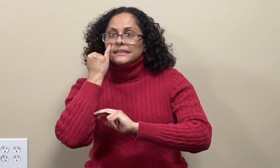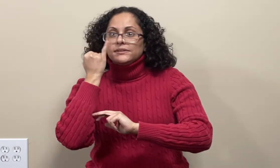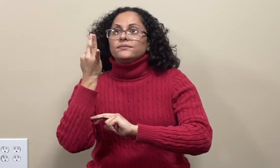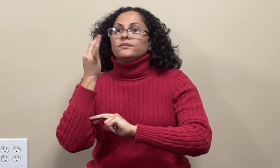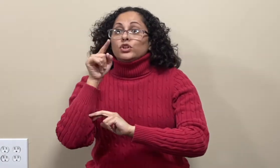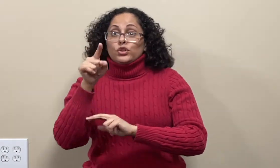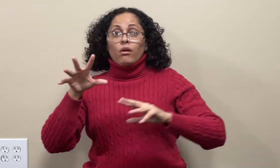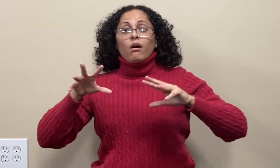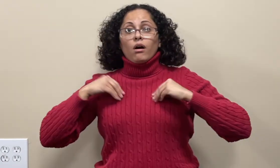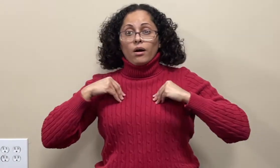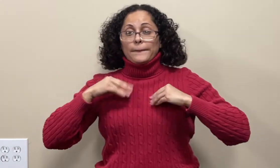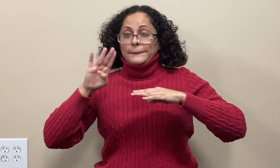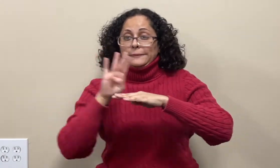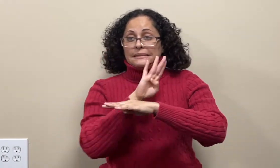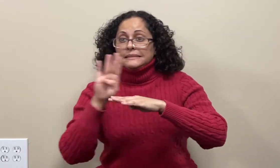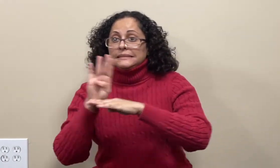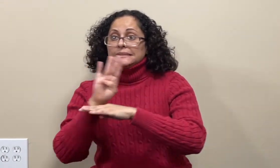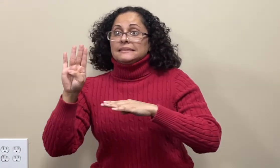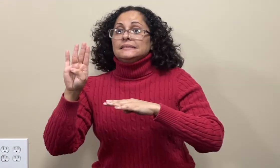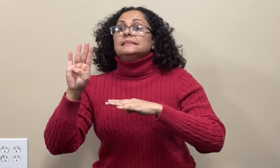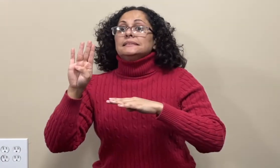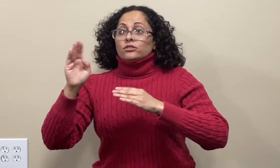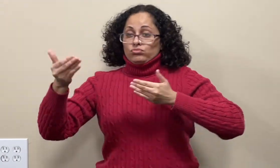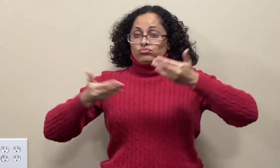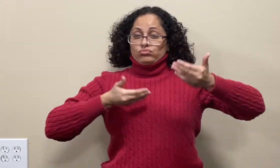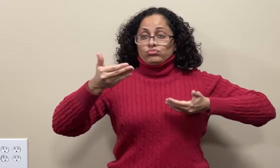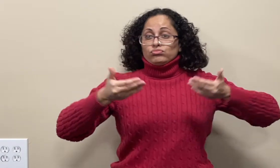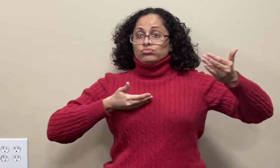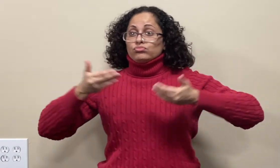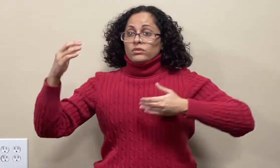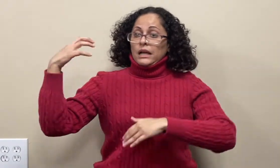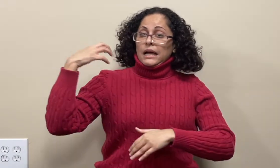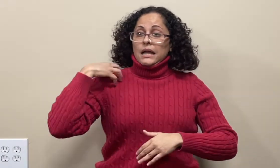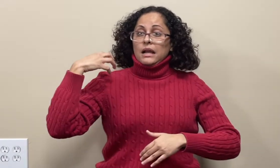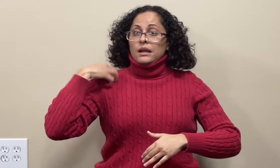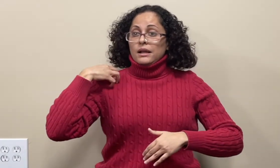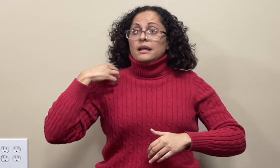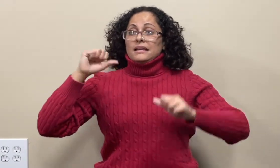you may also consider employing local deaf refugees who are in need of work.